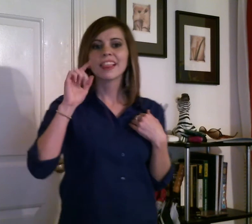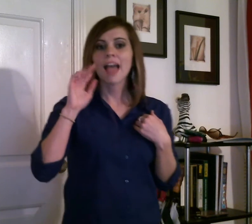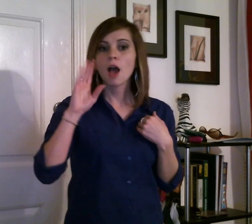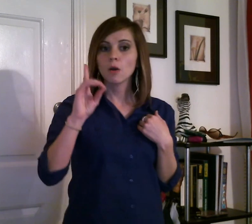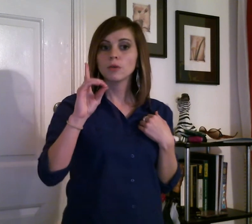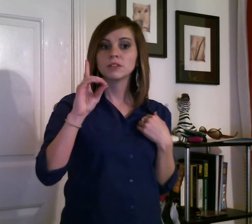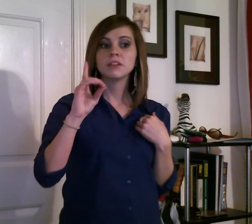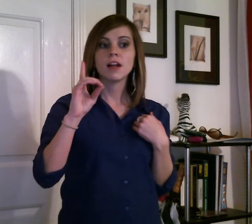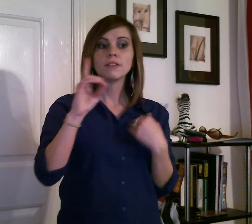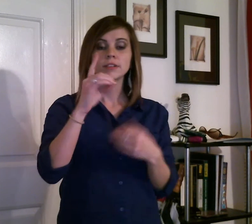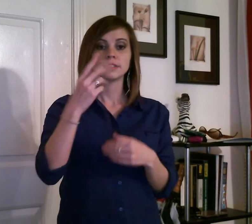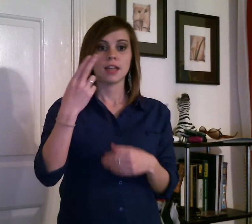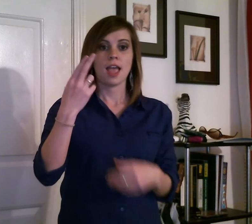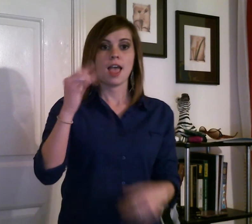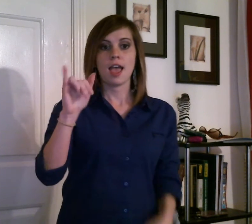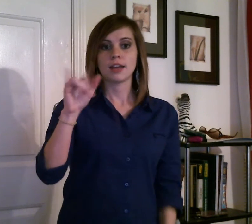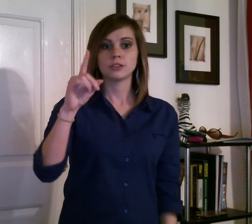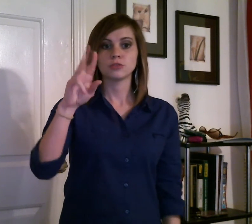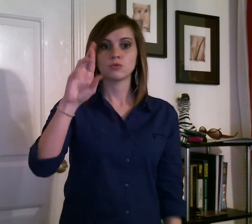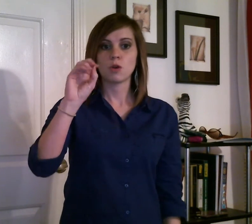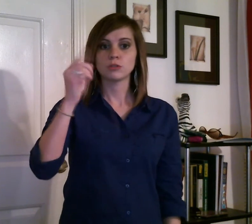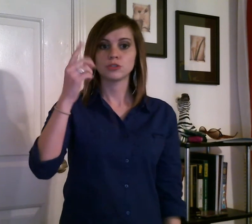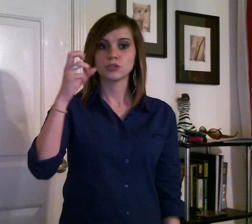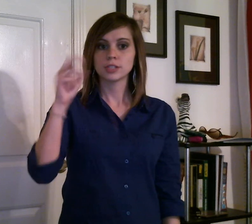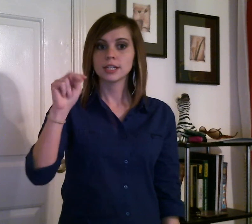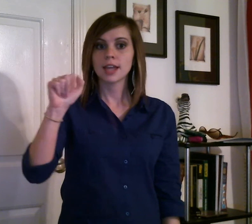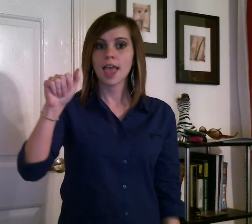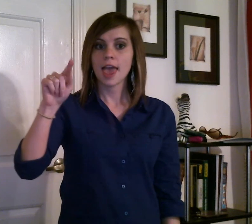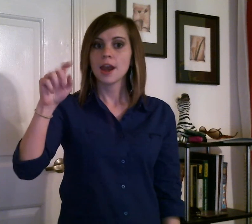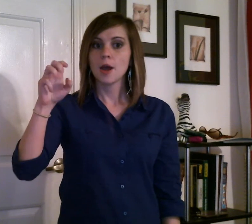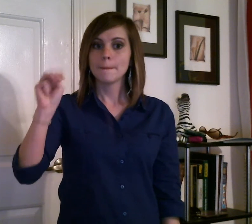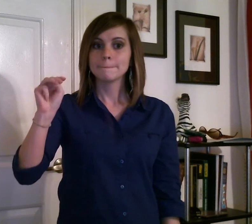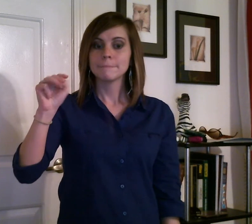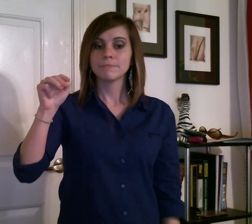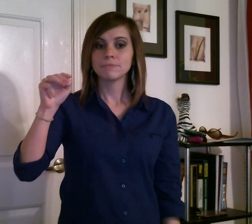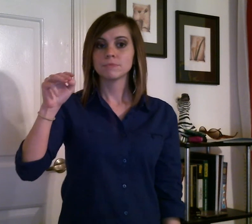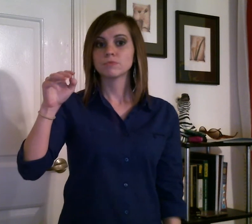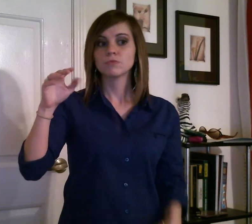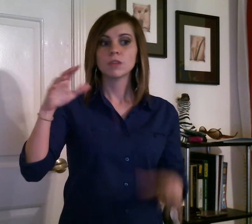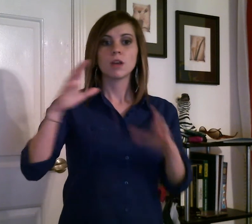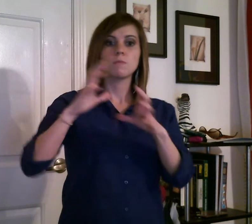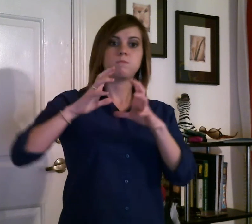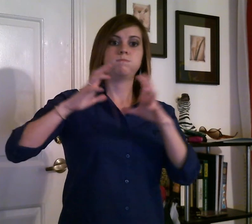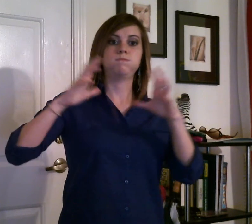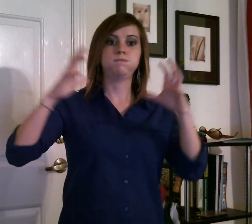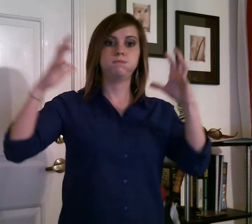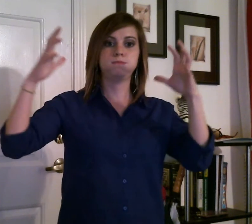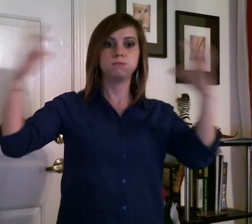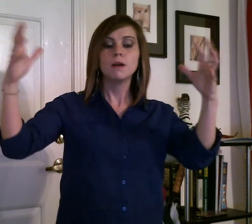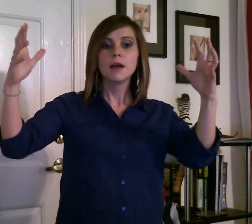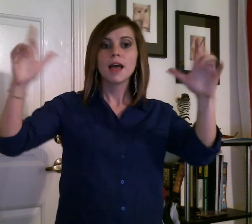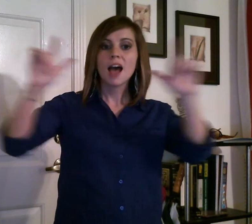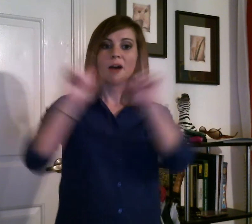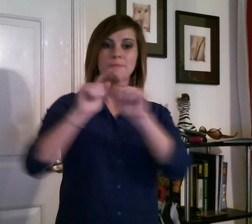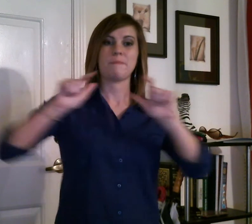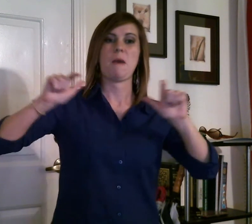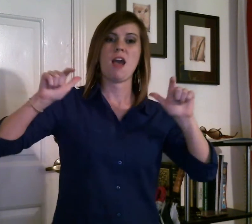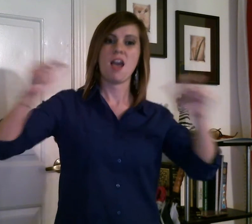space. Huge, when I say huge cloud, huge both in distance and in mass. If you were to combine all of the hydrogen atoms, it would just be this